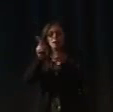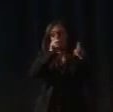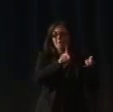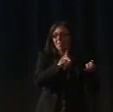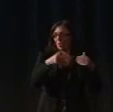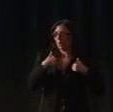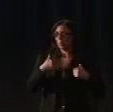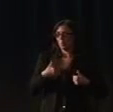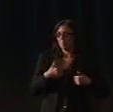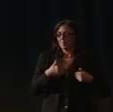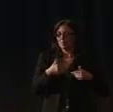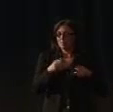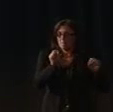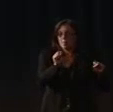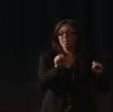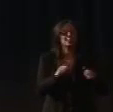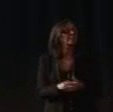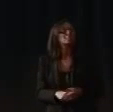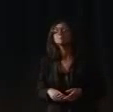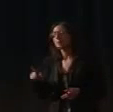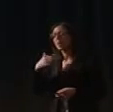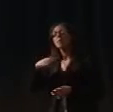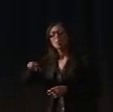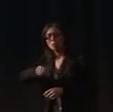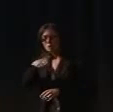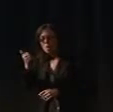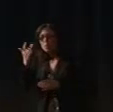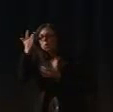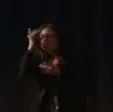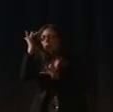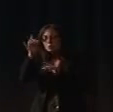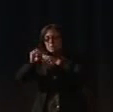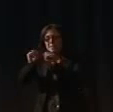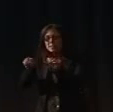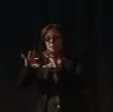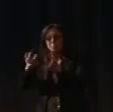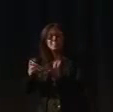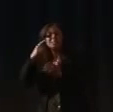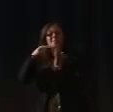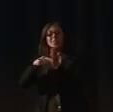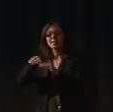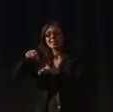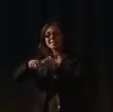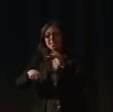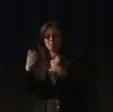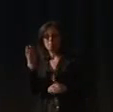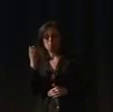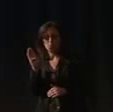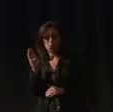of intelligence, like Deep Blue, which won against